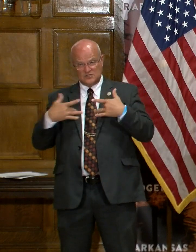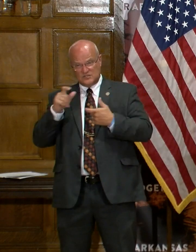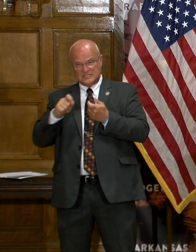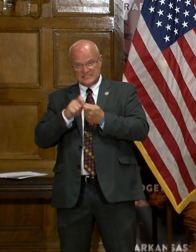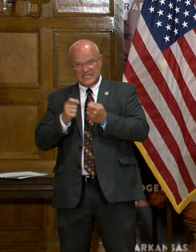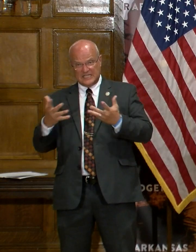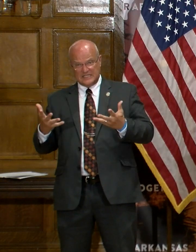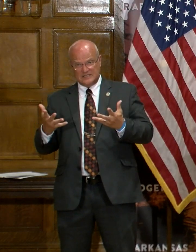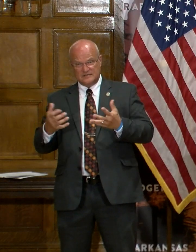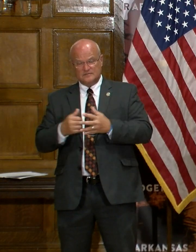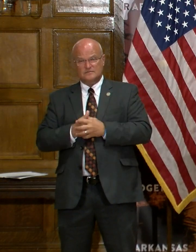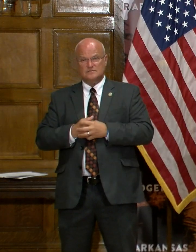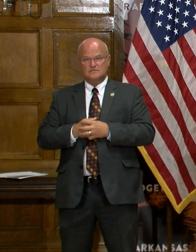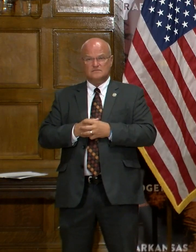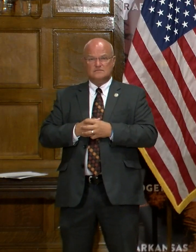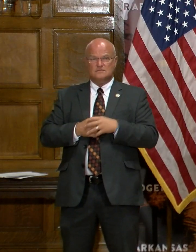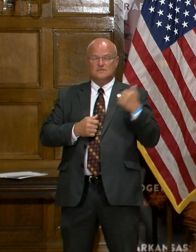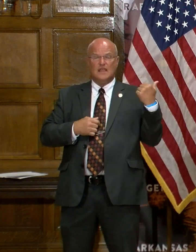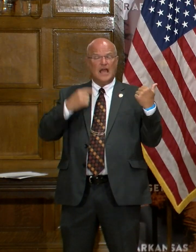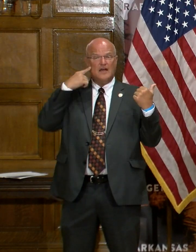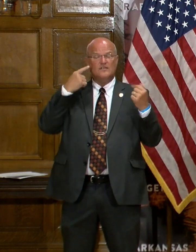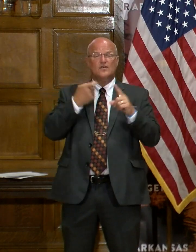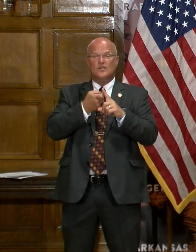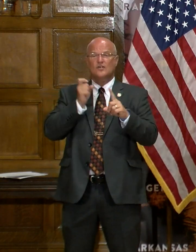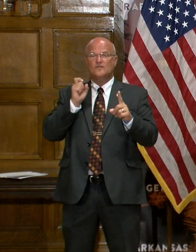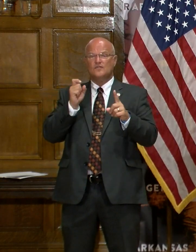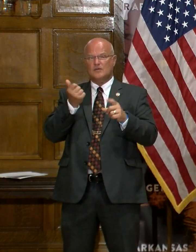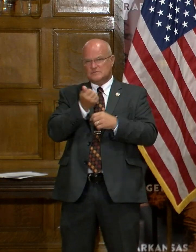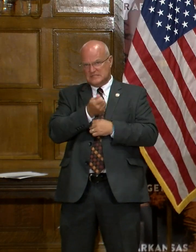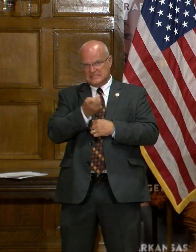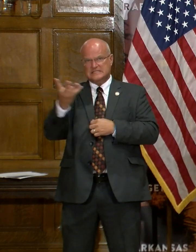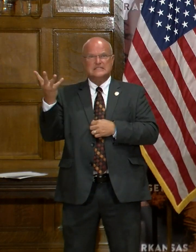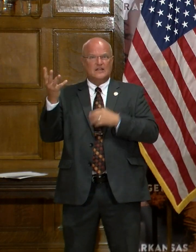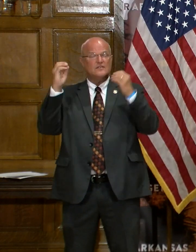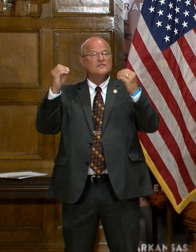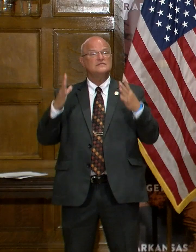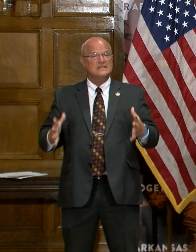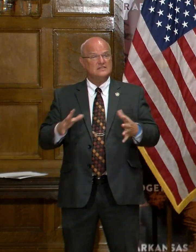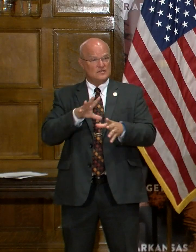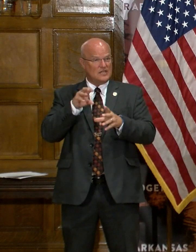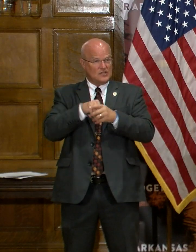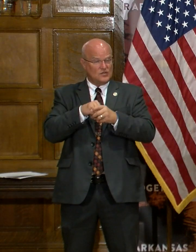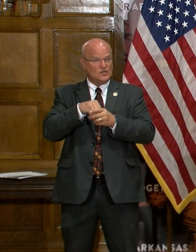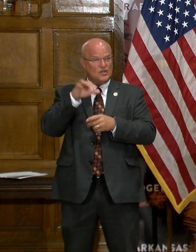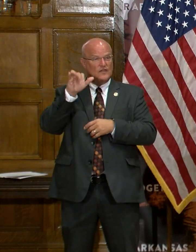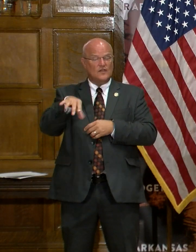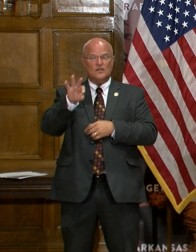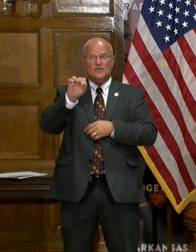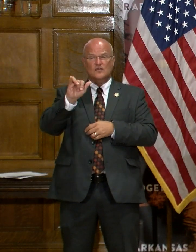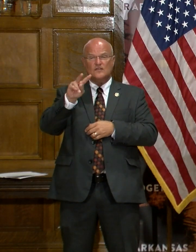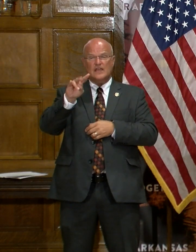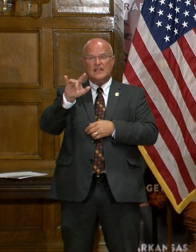exactly? Well, I've heard from a number of teachers, including those in the